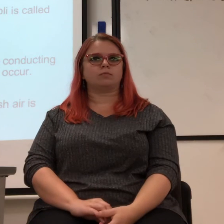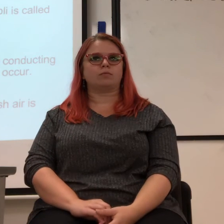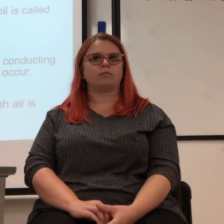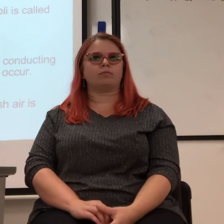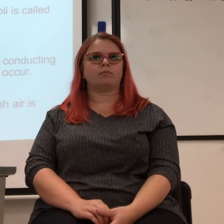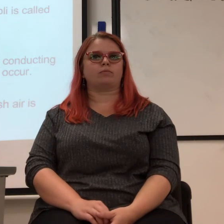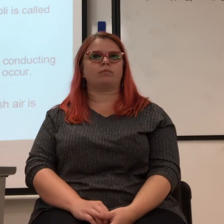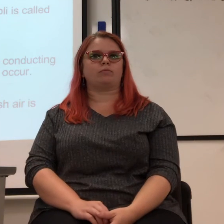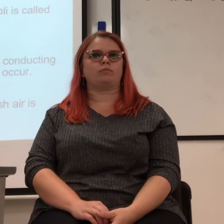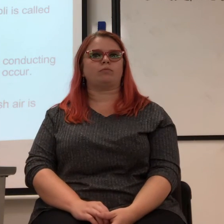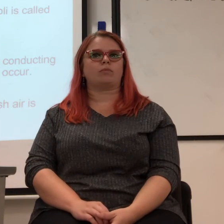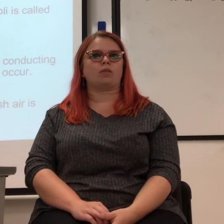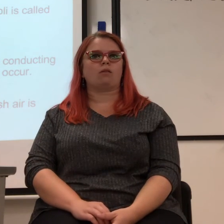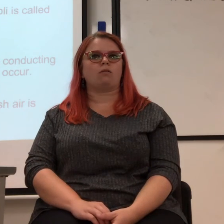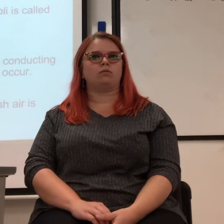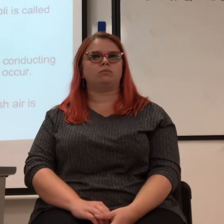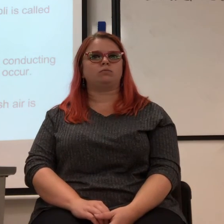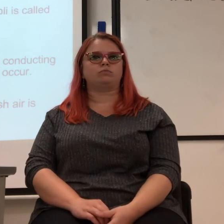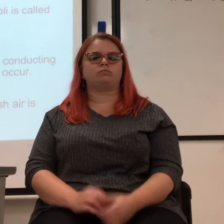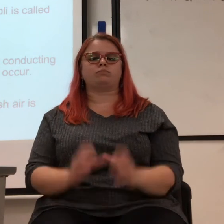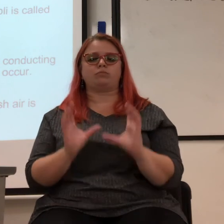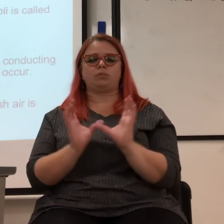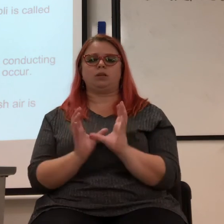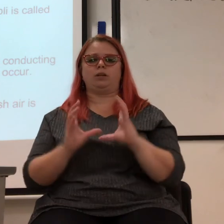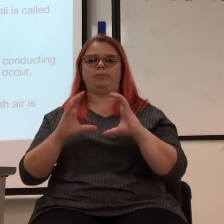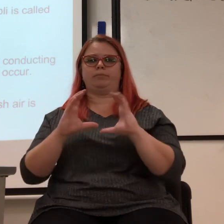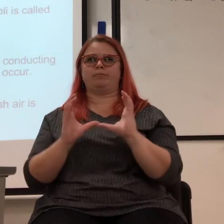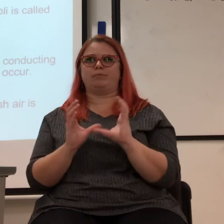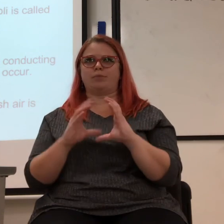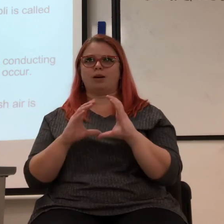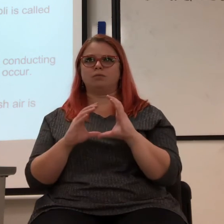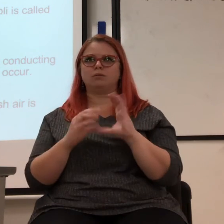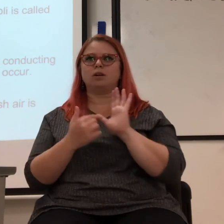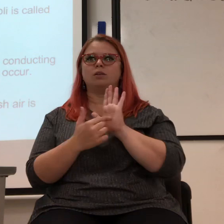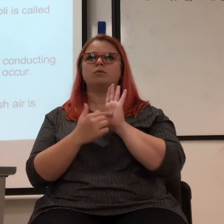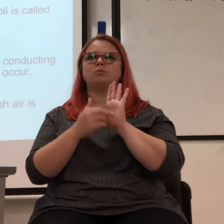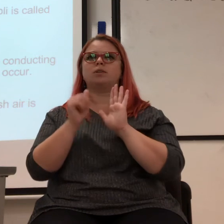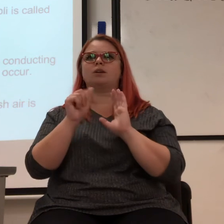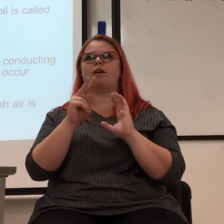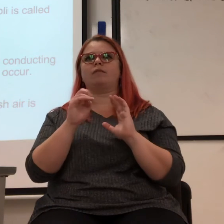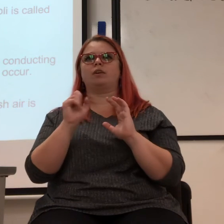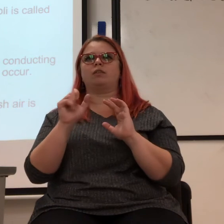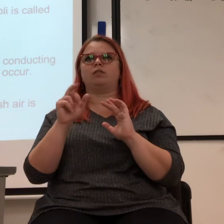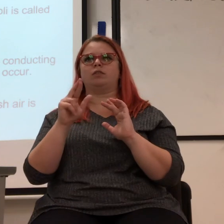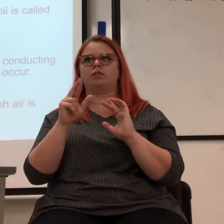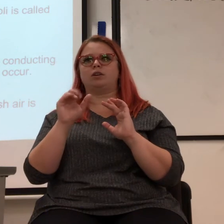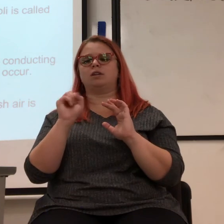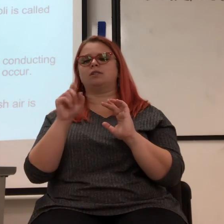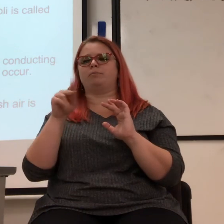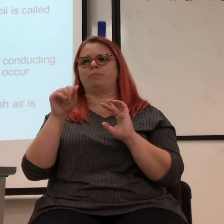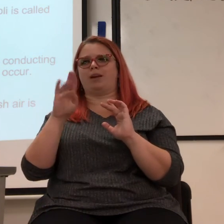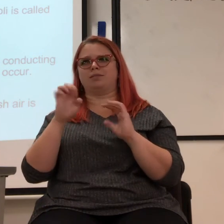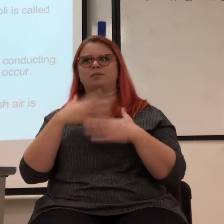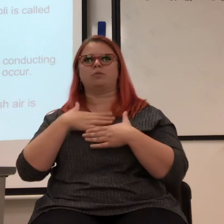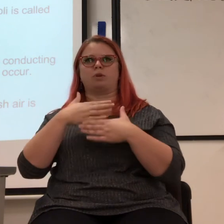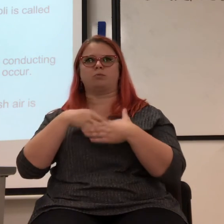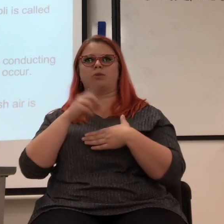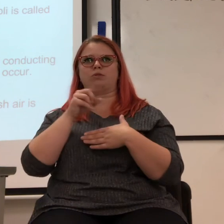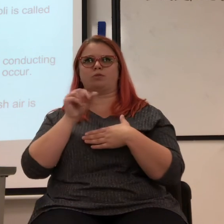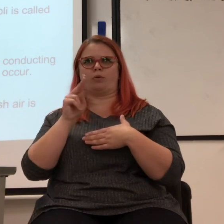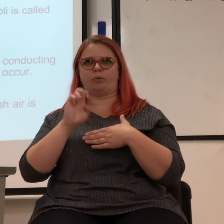And then the bell of the flask representing the alveolar space, the respiratory zone where you can have gas